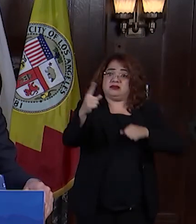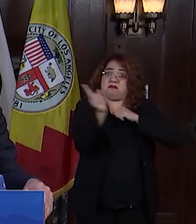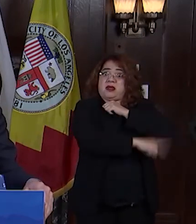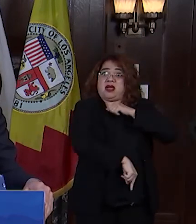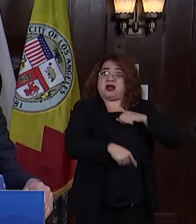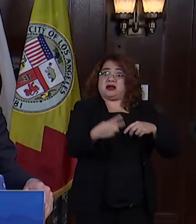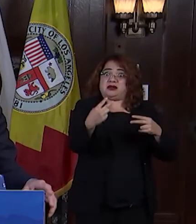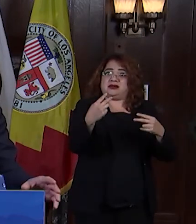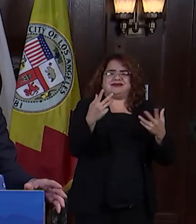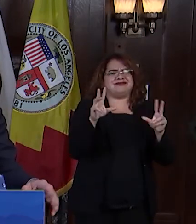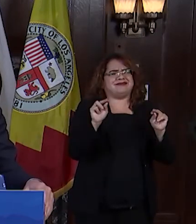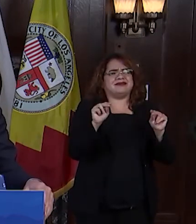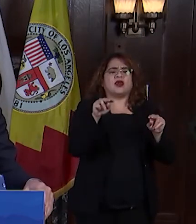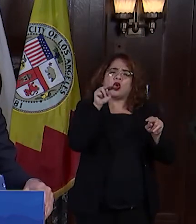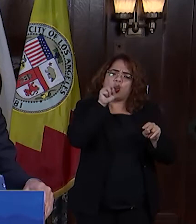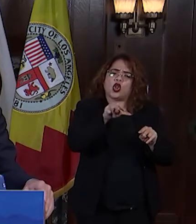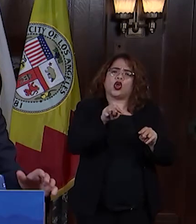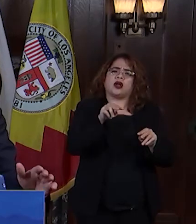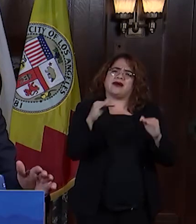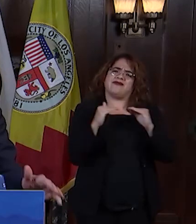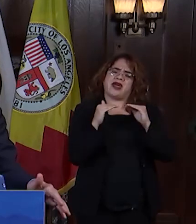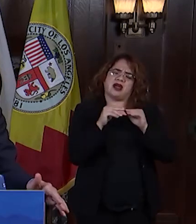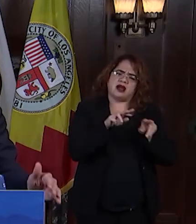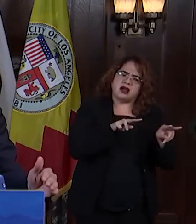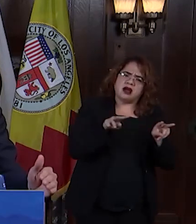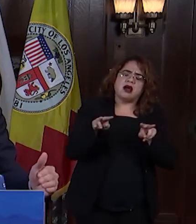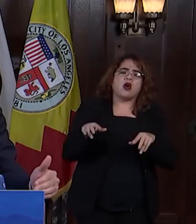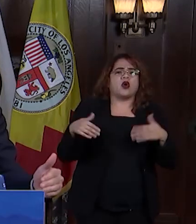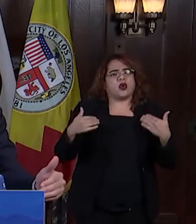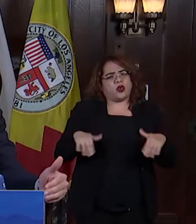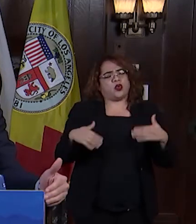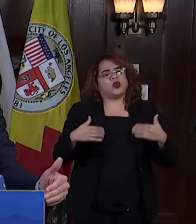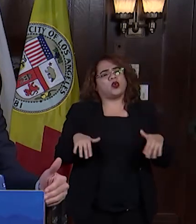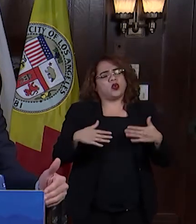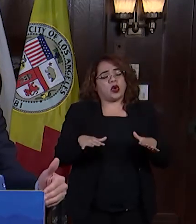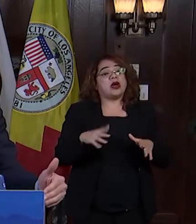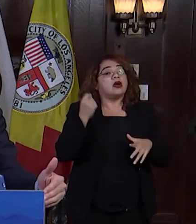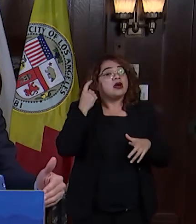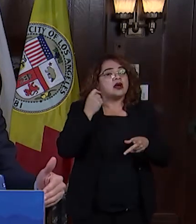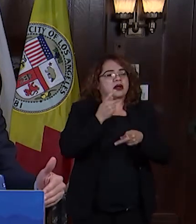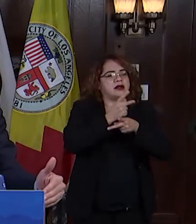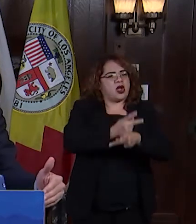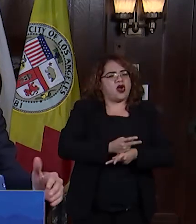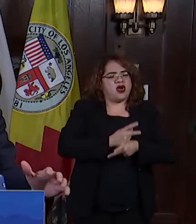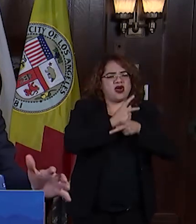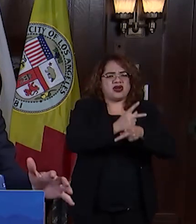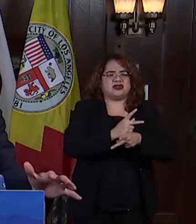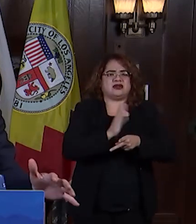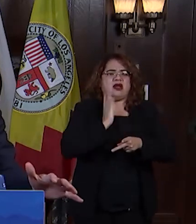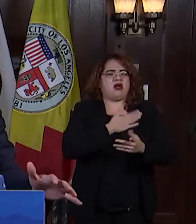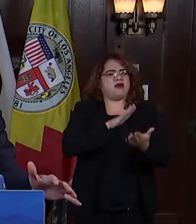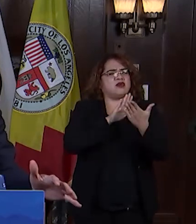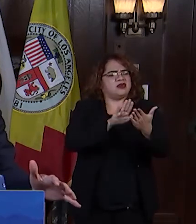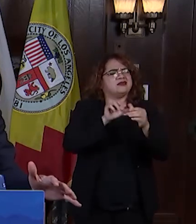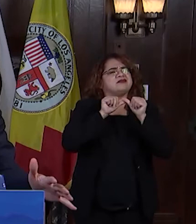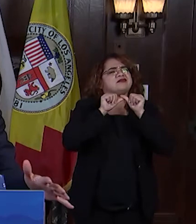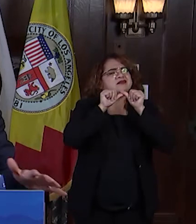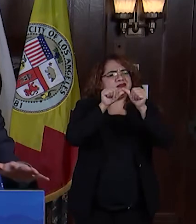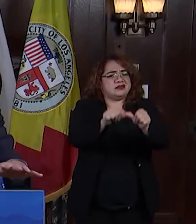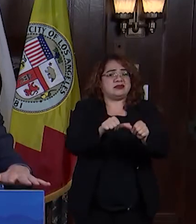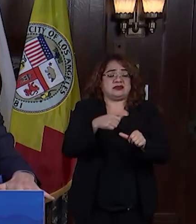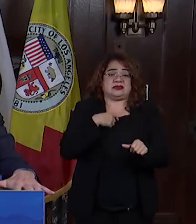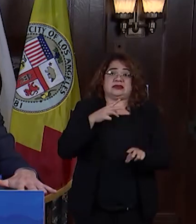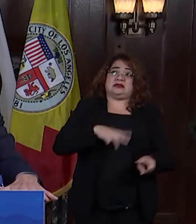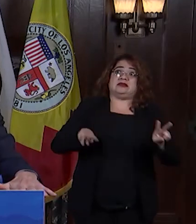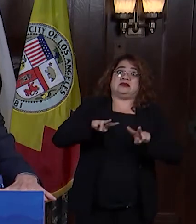at a fair way. I understand it, and I think that we need to go cautiously when we open up. And right now, given what we're seeing around the country, I